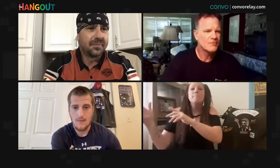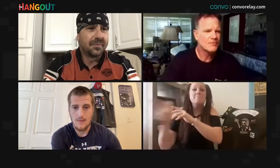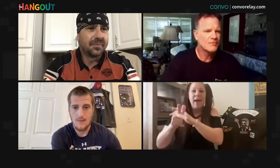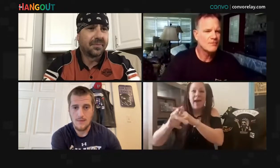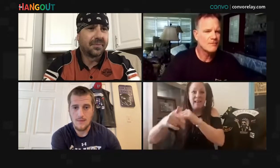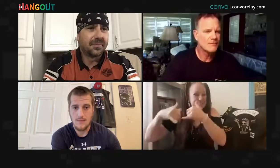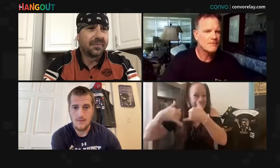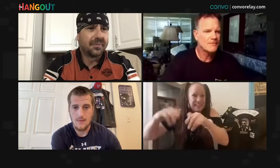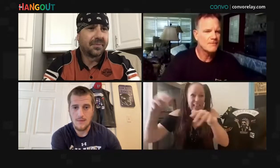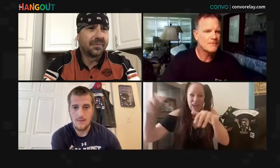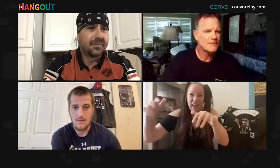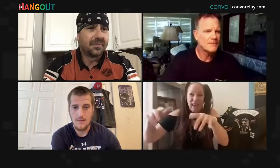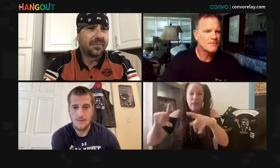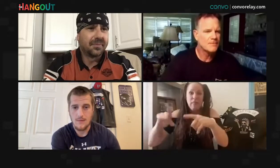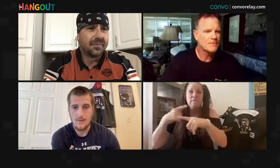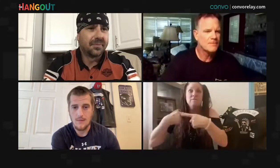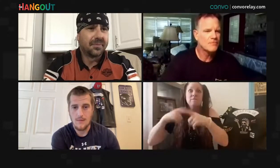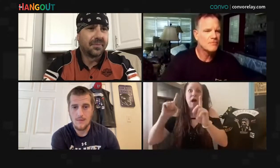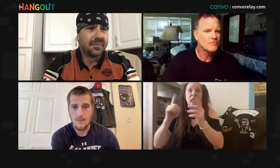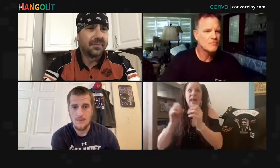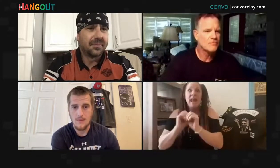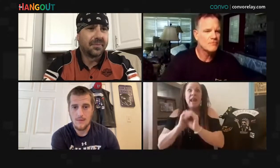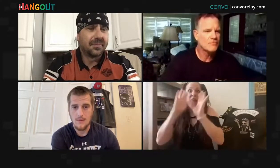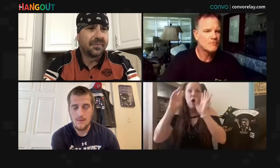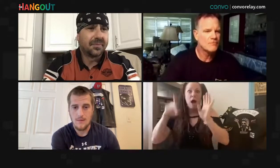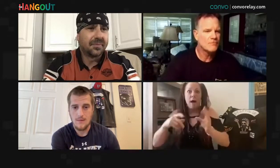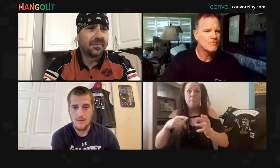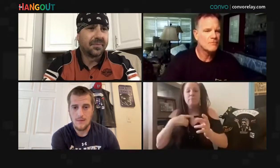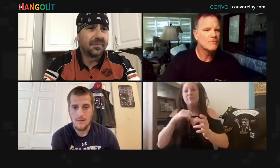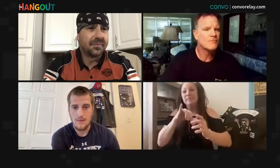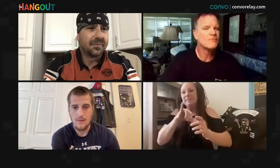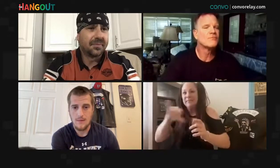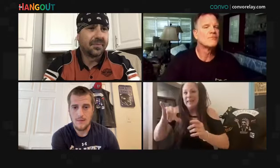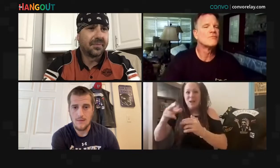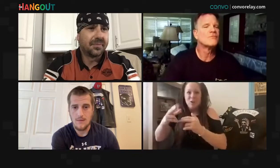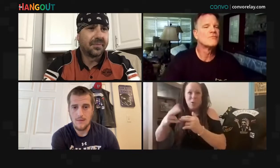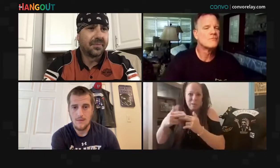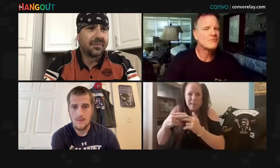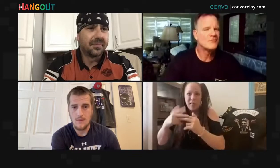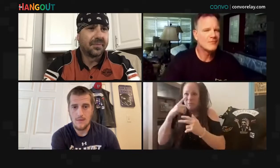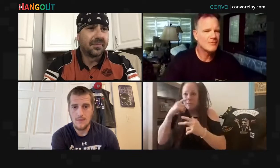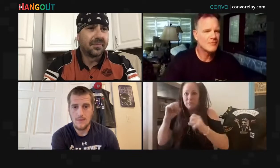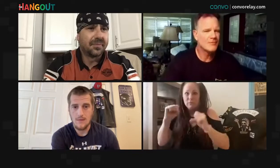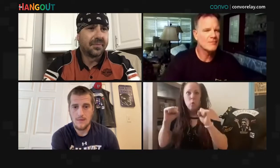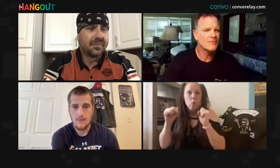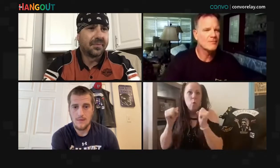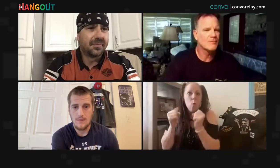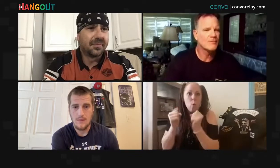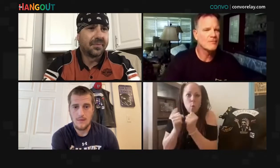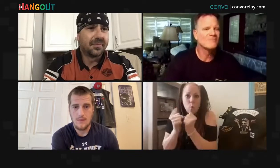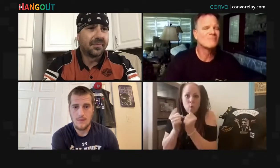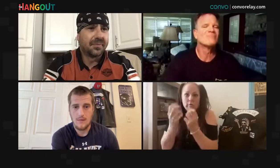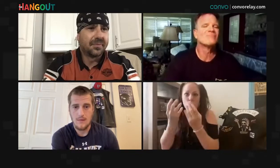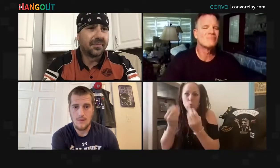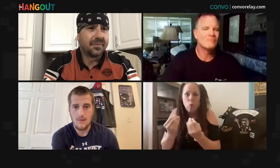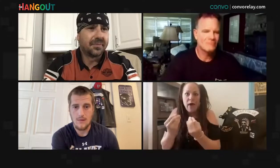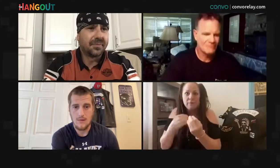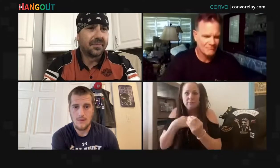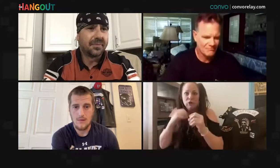passing them and filled up at the gas station. It was still raining, and it finally started to clear up, and I stayed in a hotel because it was just